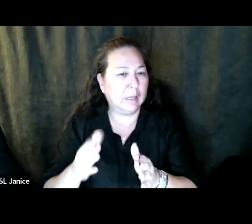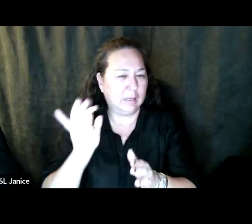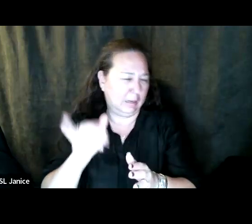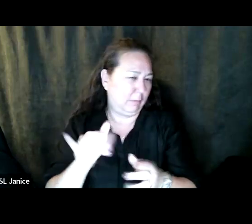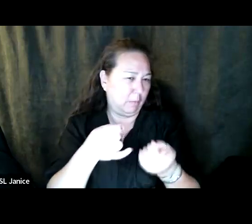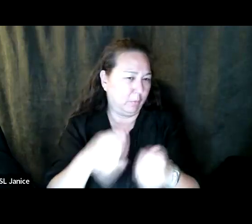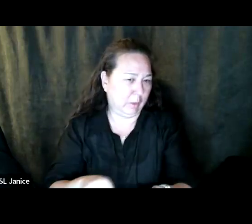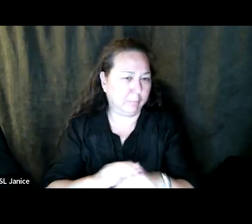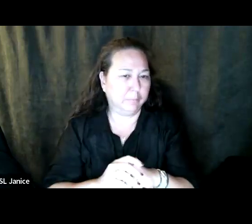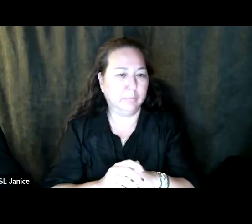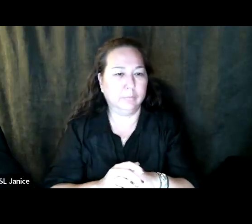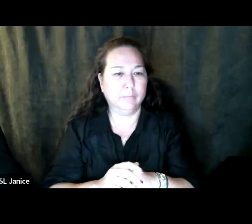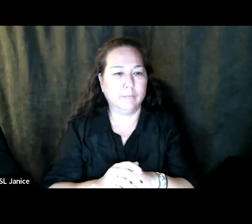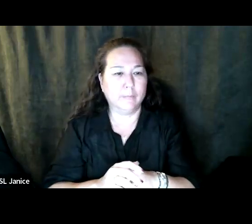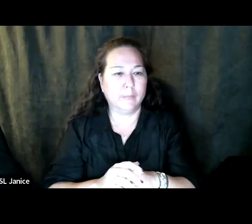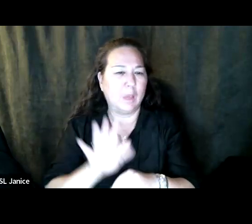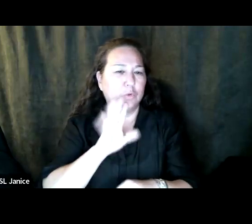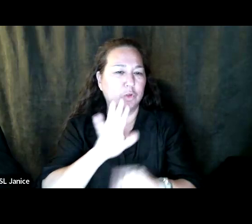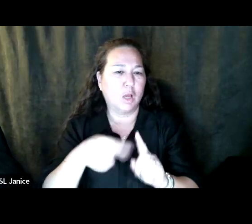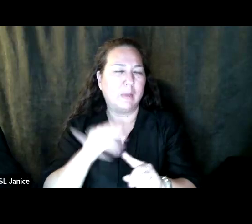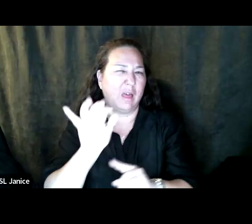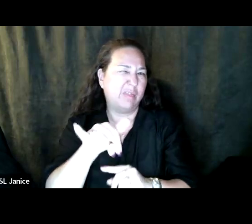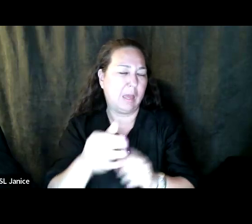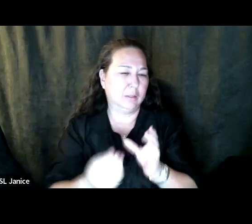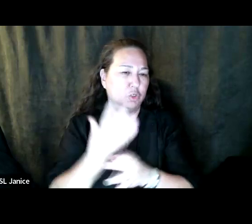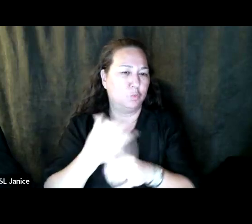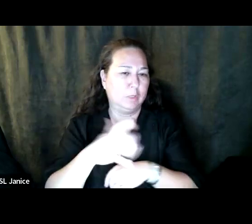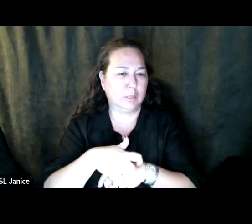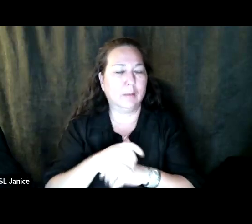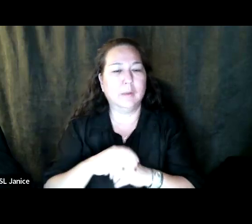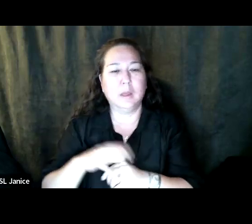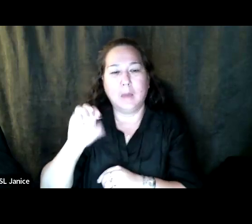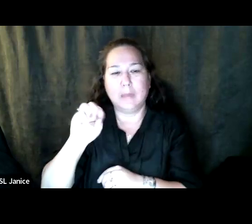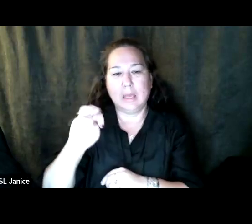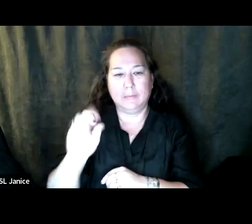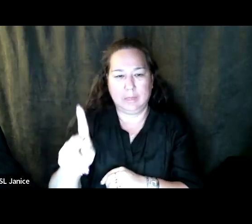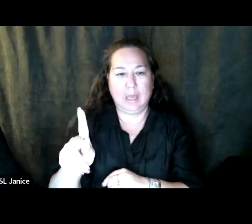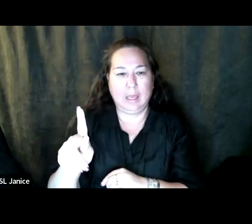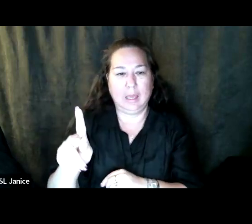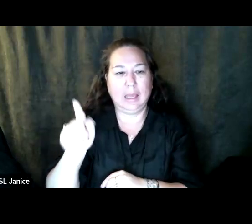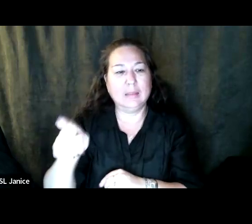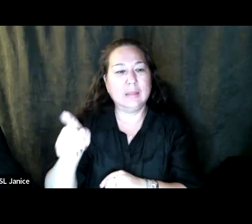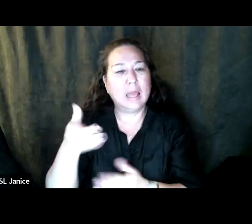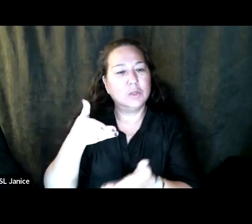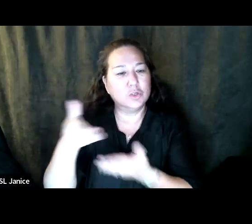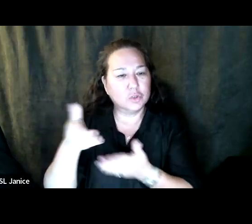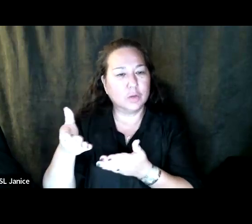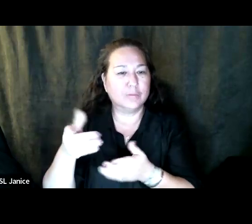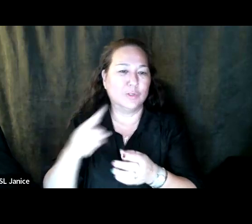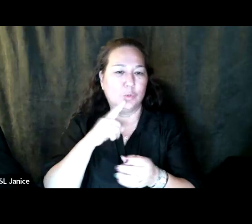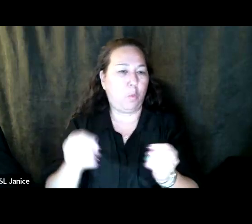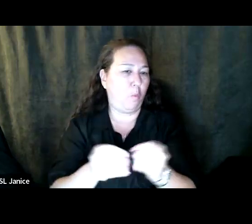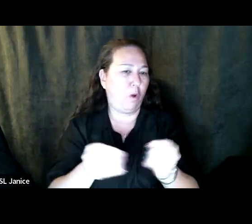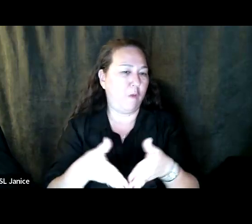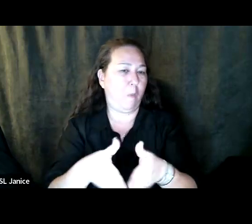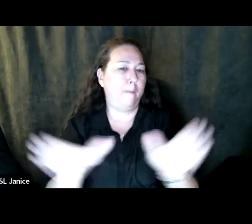is that EMK really does serve a broad spectrum of students that we hope are served in the BPS.